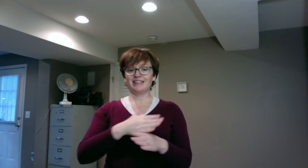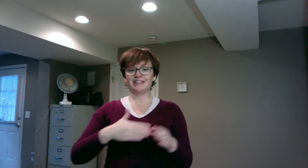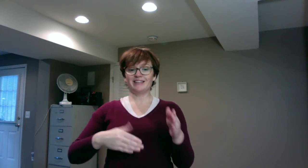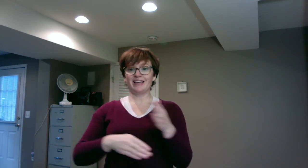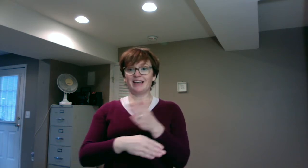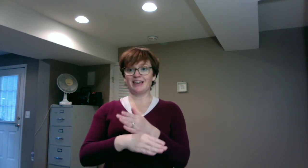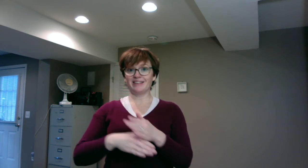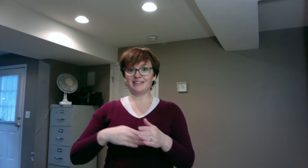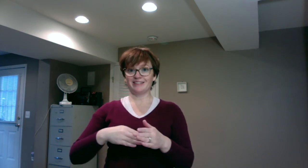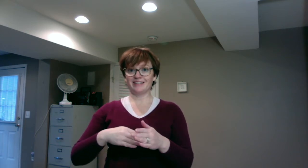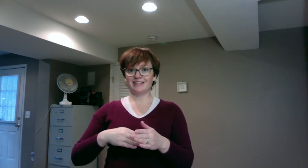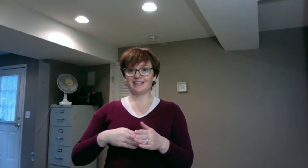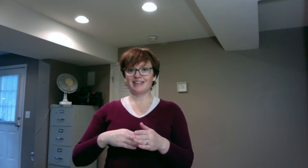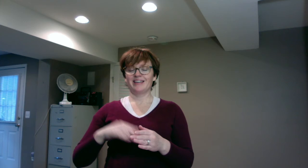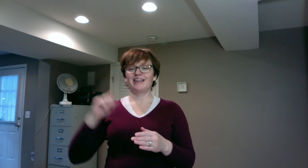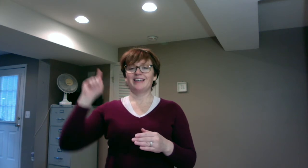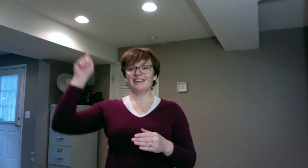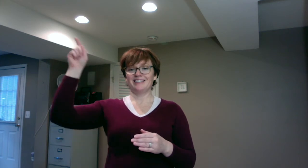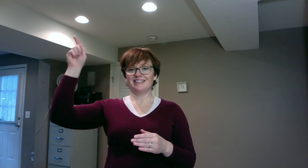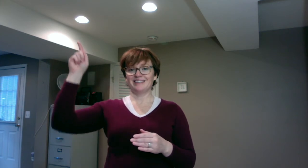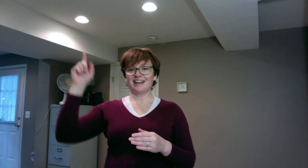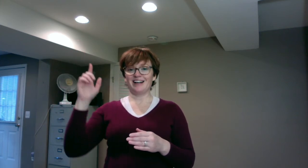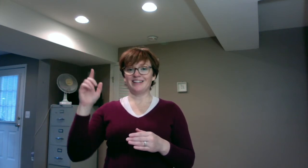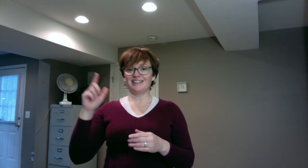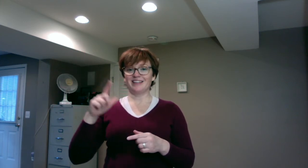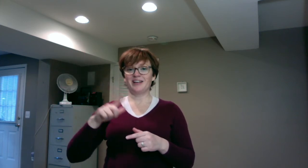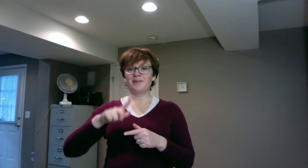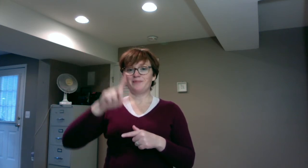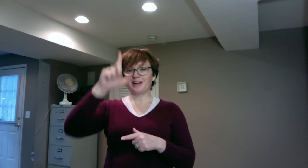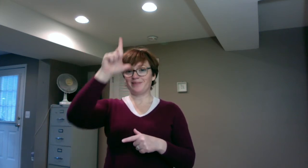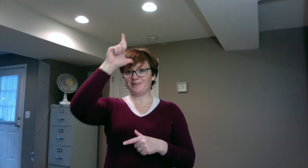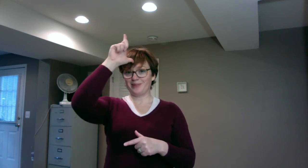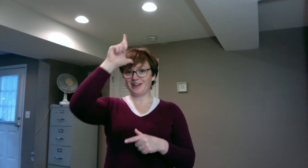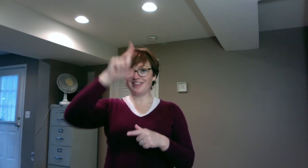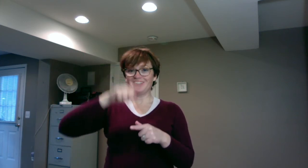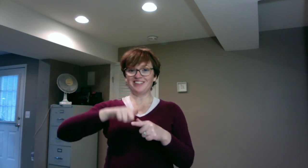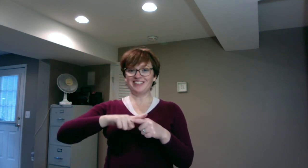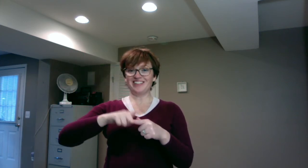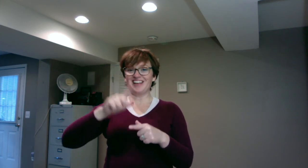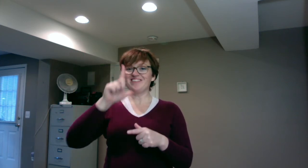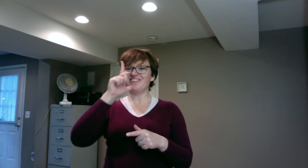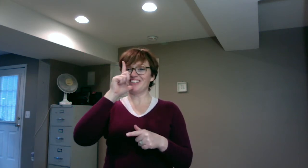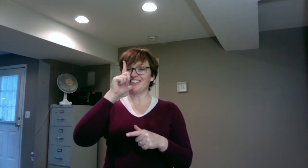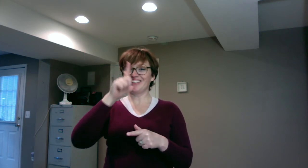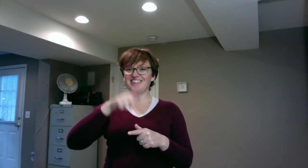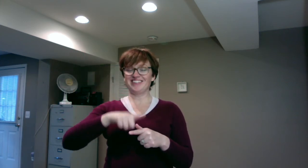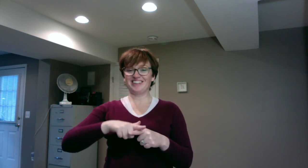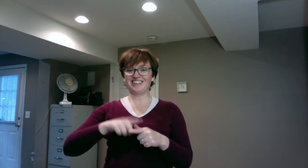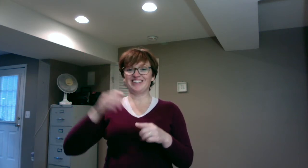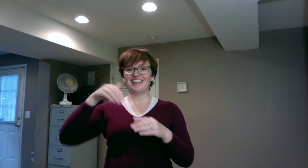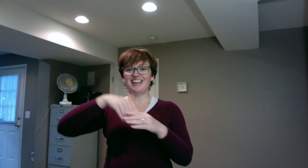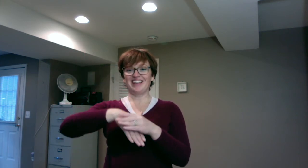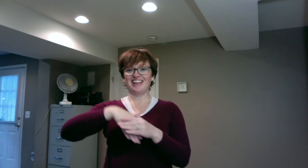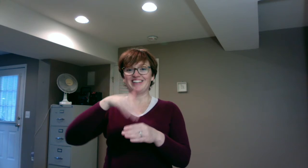his hands. He's got my brothers and my sisters in